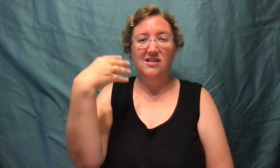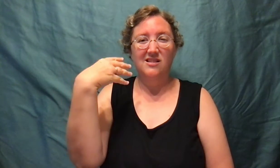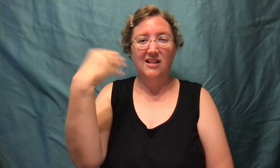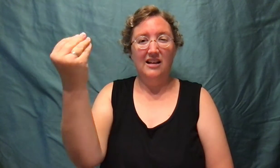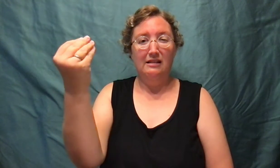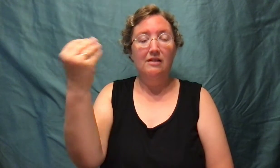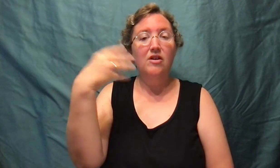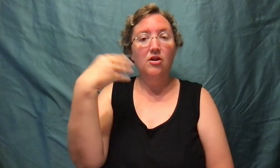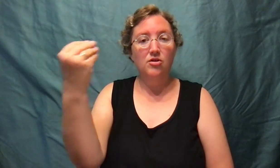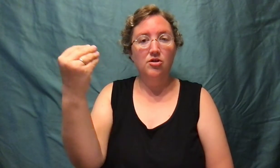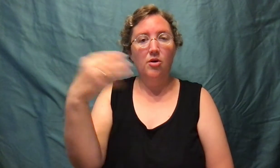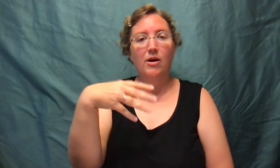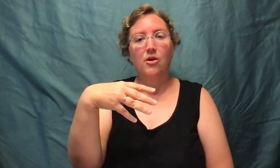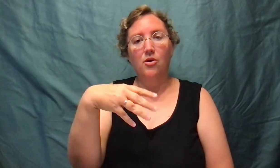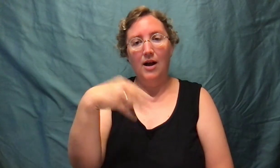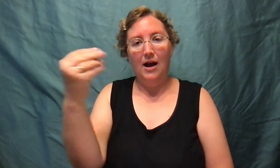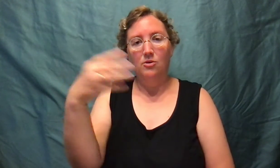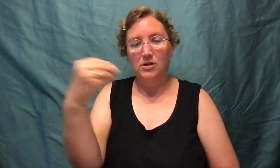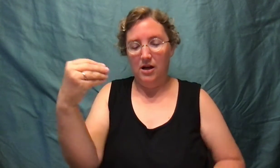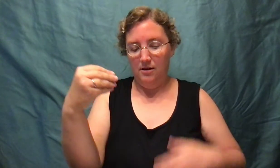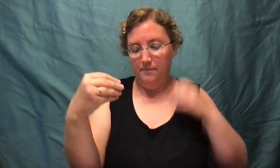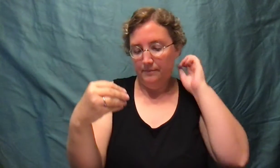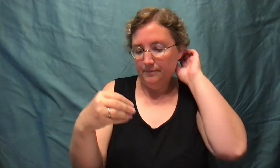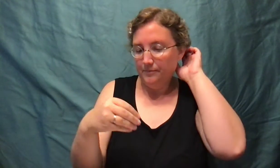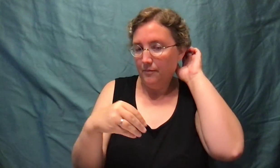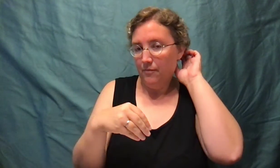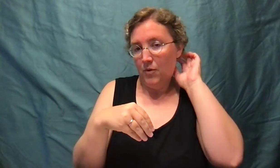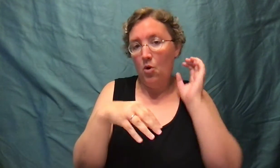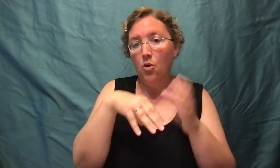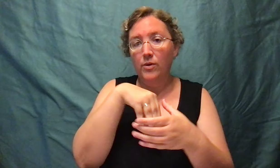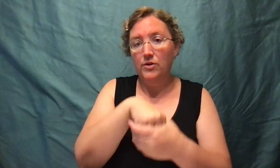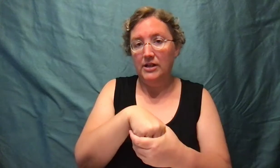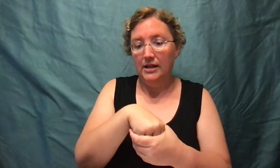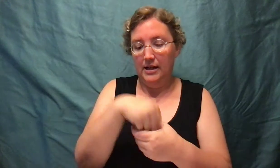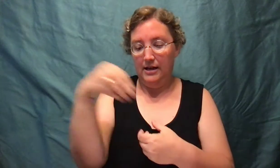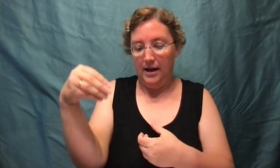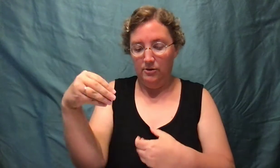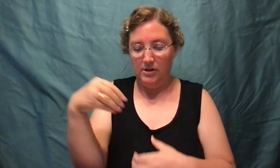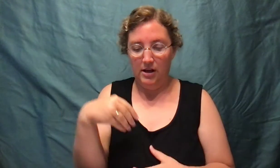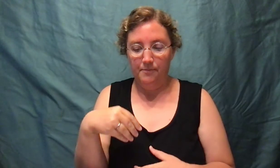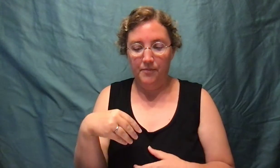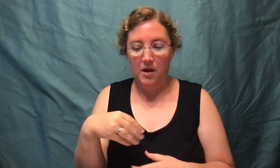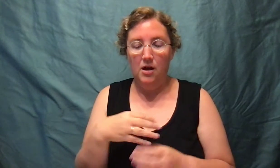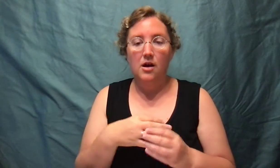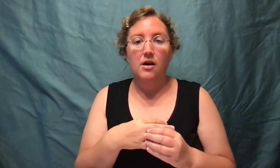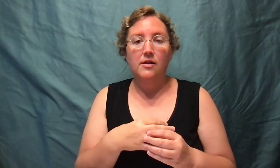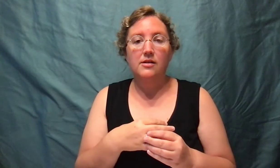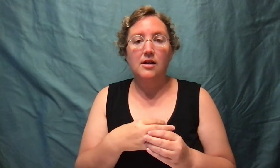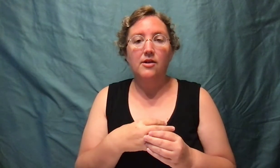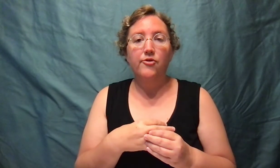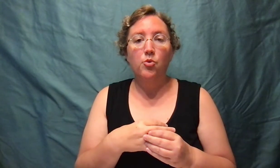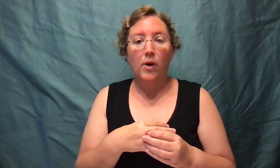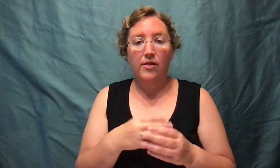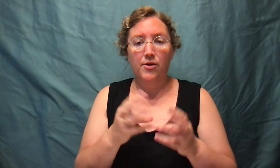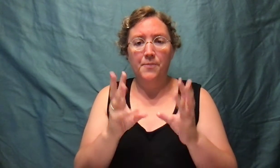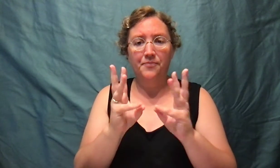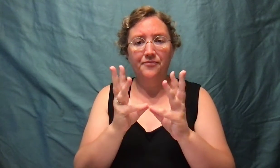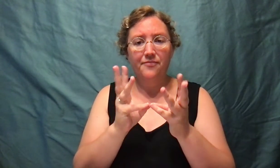is like leaving or to go out or outside, or with your second hand outside. The sign for weather,